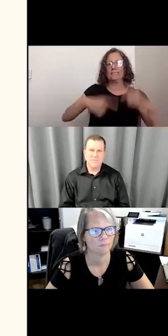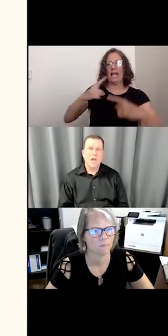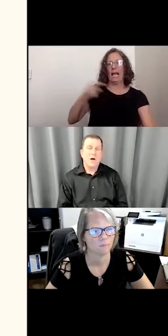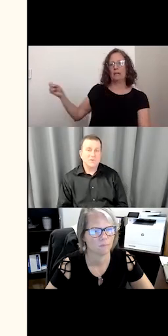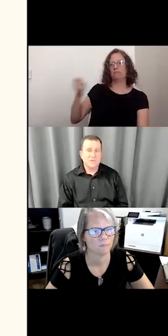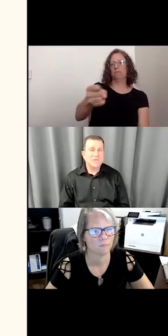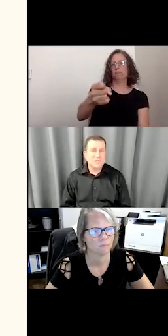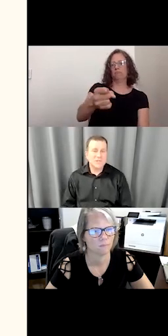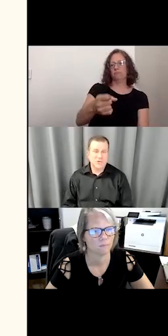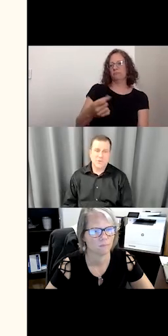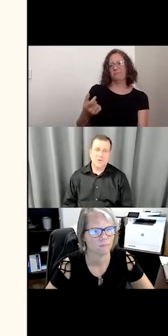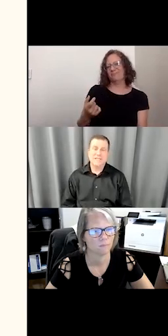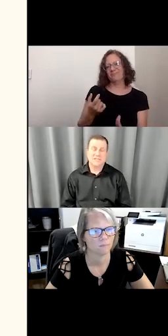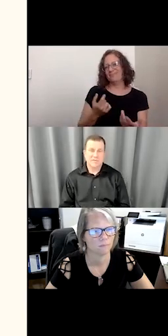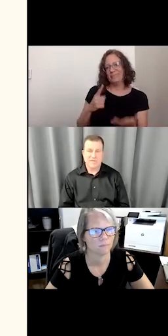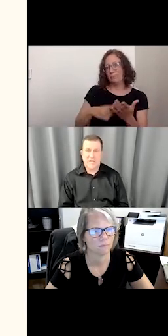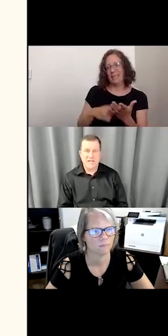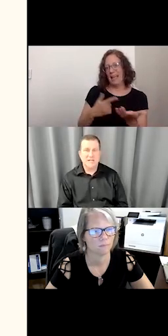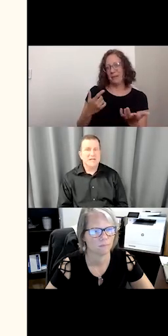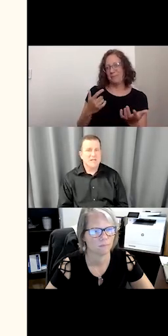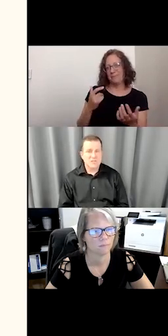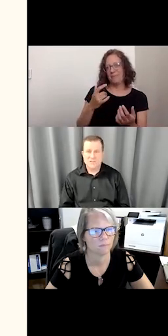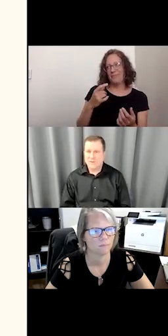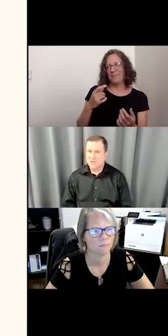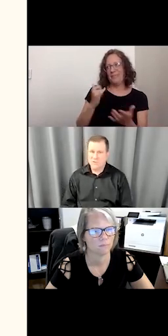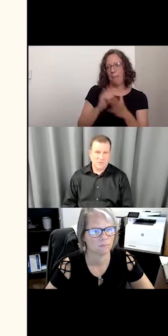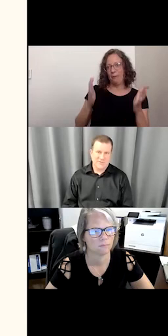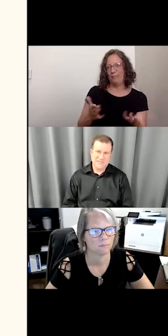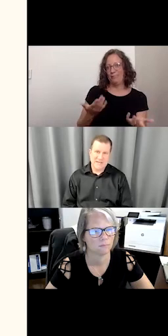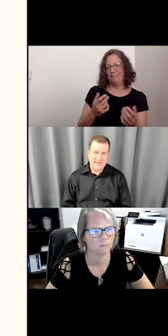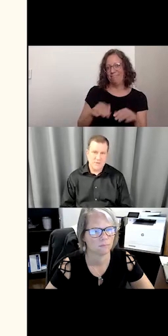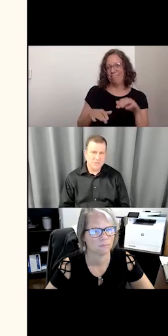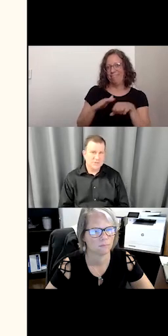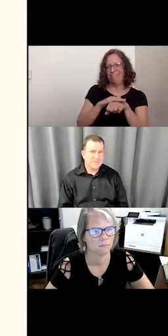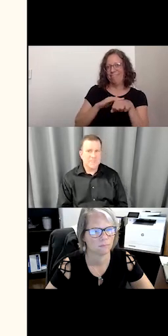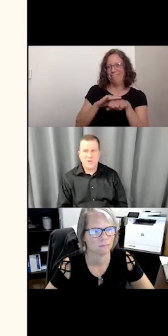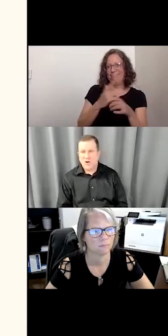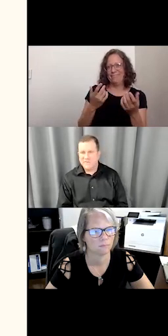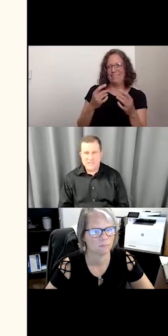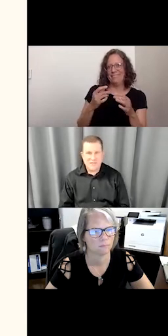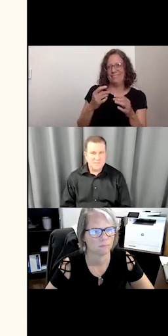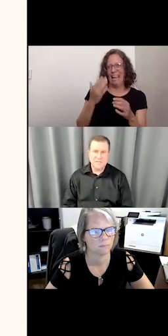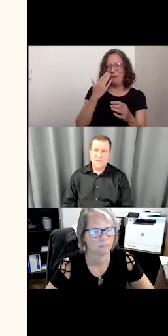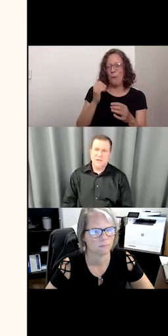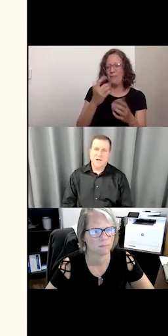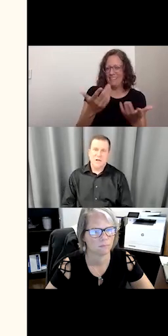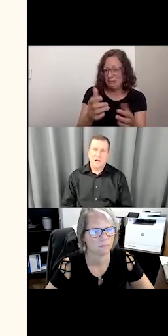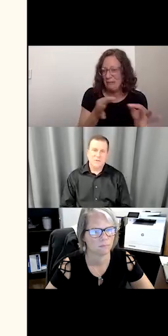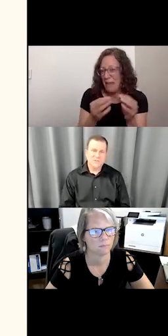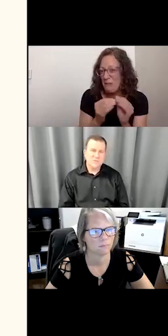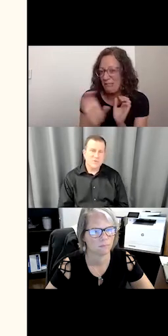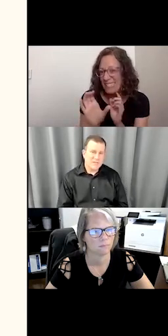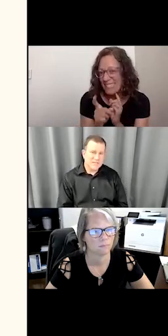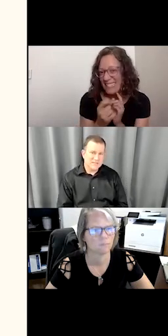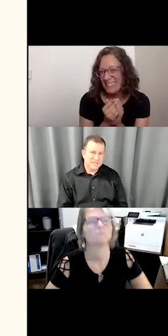interpreter. Also, make sure the interpreter is certified, not just somebody who knows a little bit of sign language. Oftentimes a